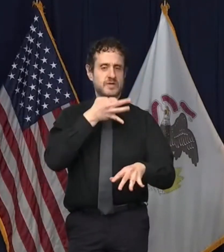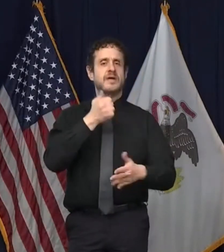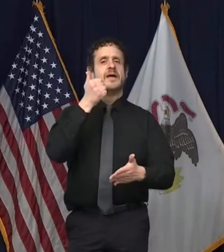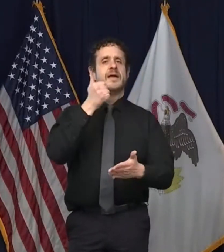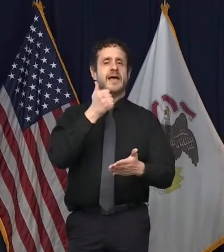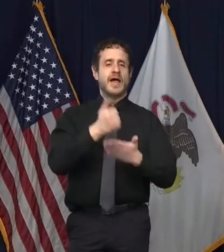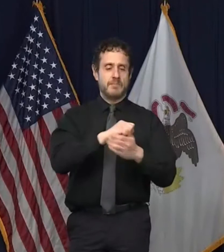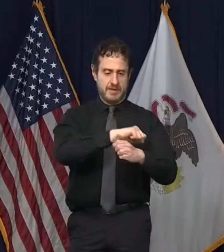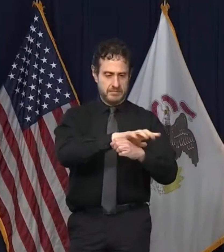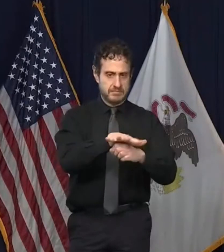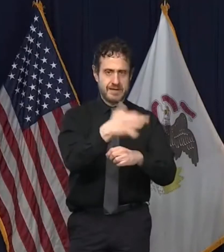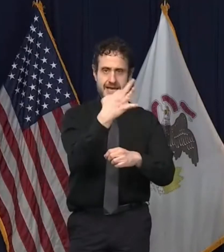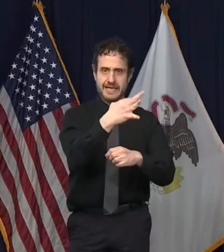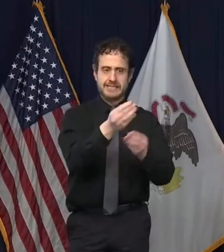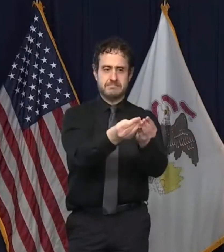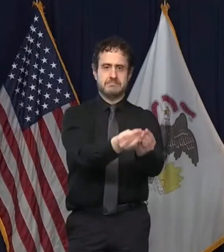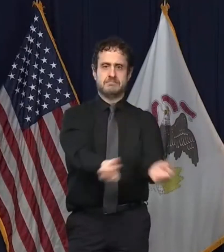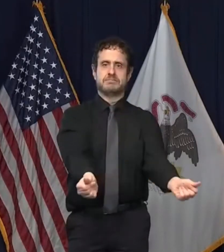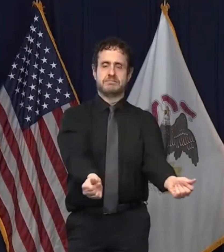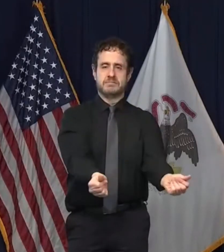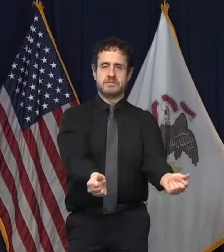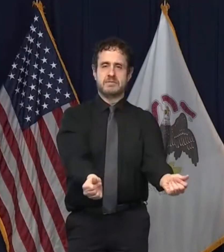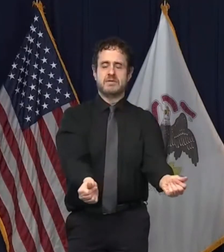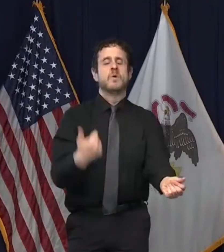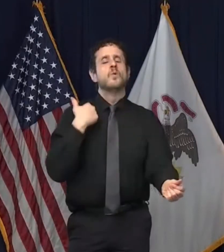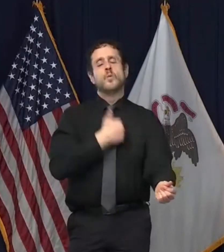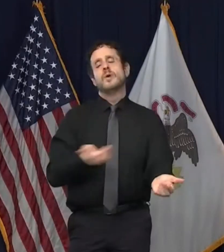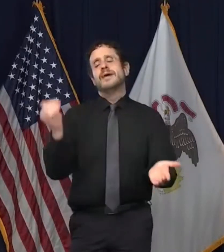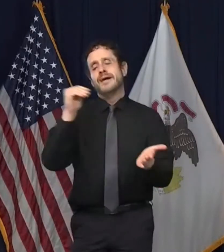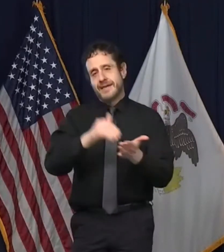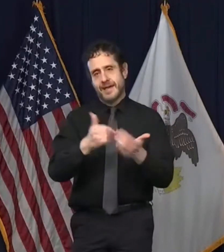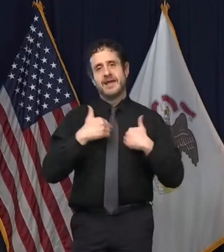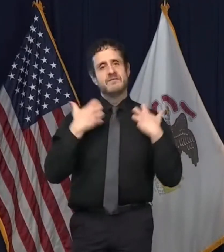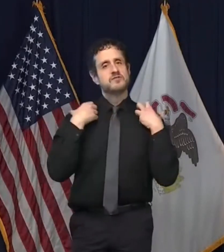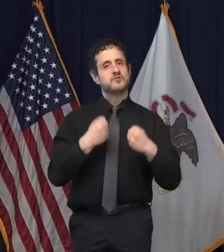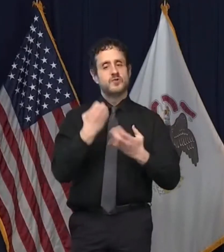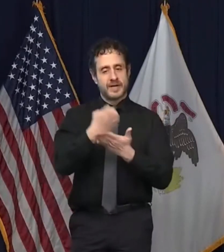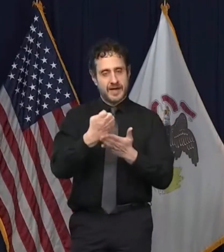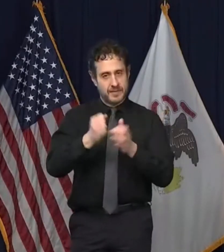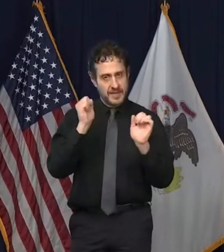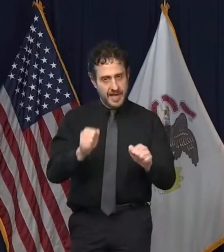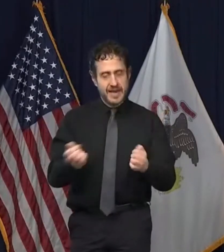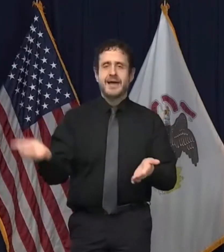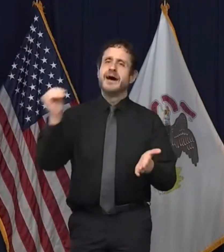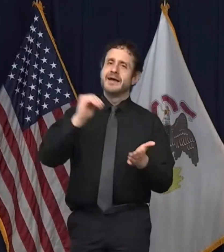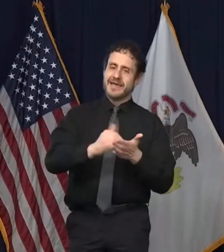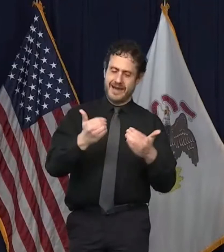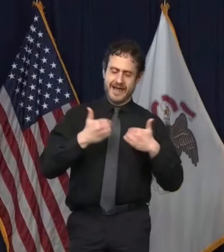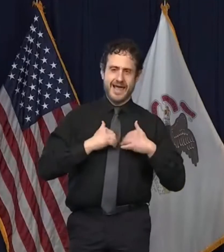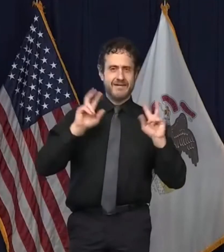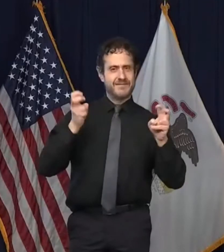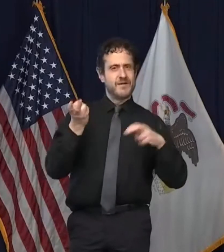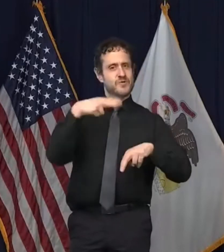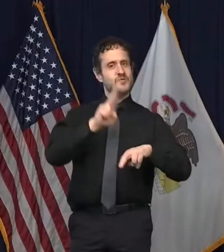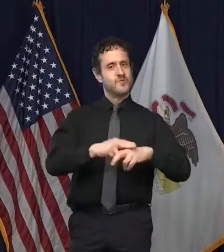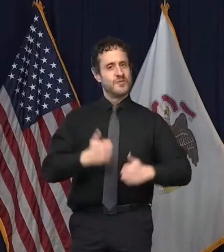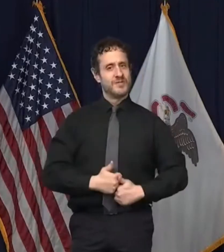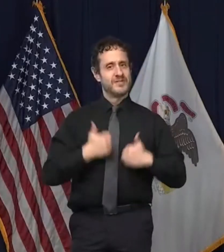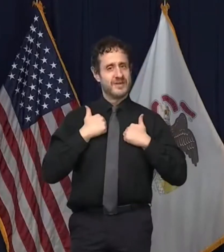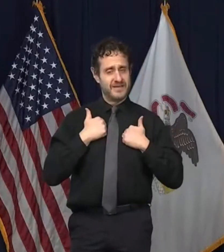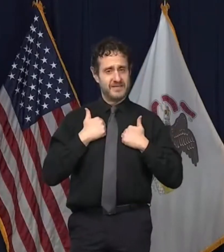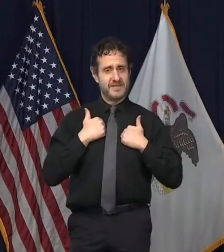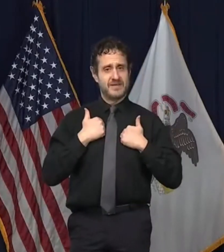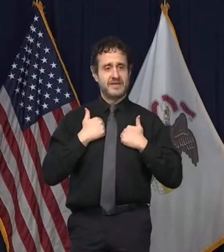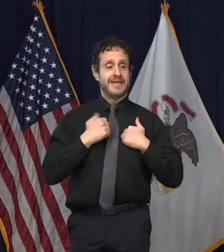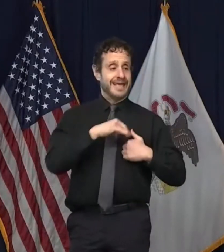virus, we will be able to get back to a strong economy, be able to get back to a normal sense of living, be able to have everyone